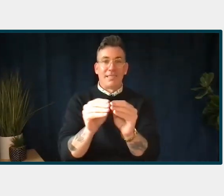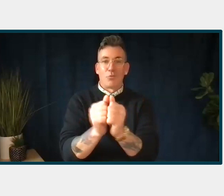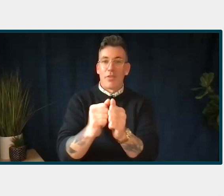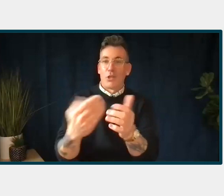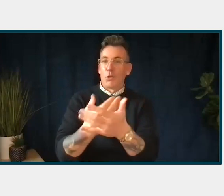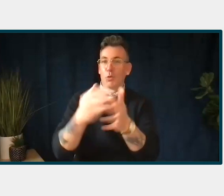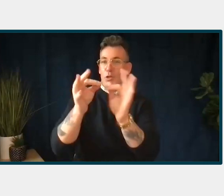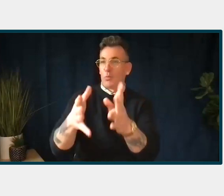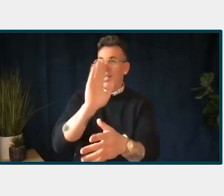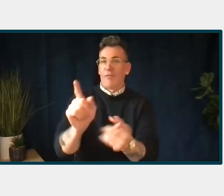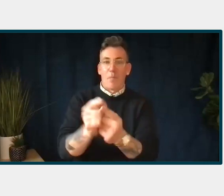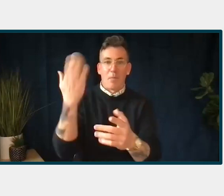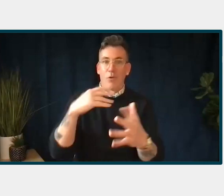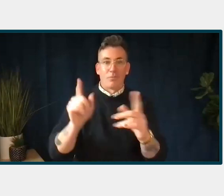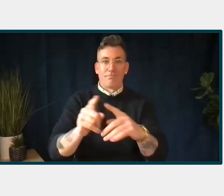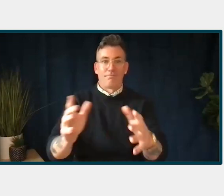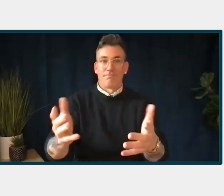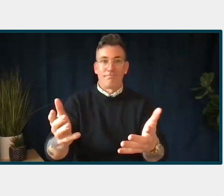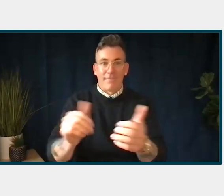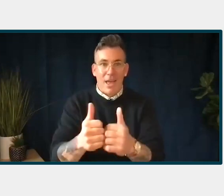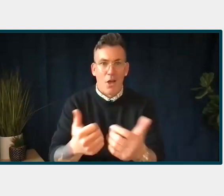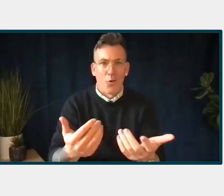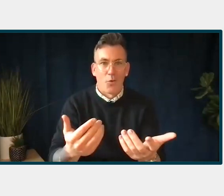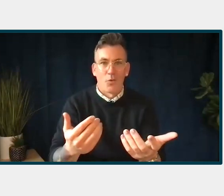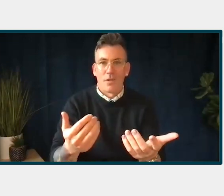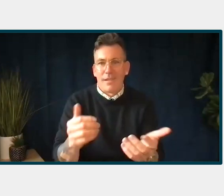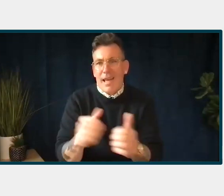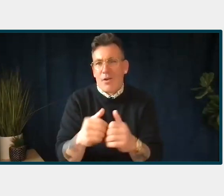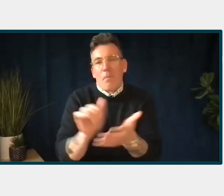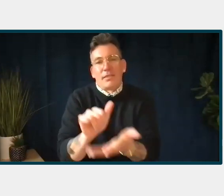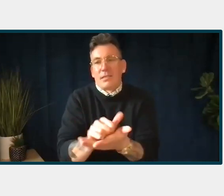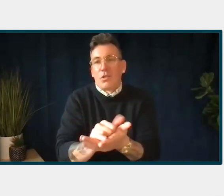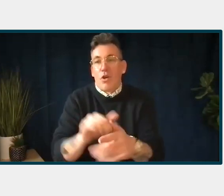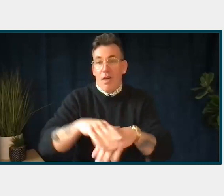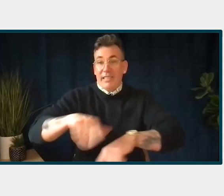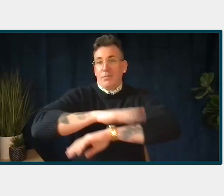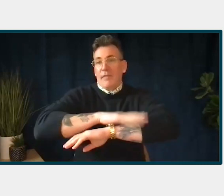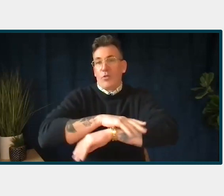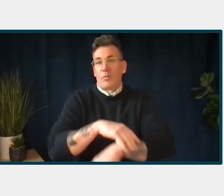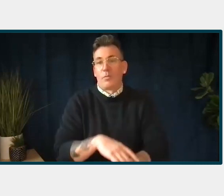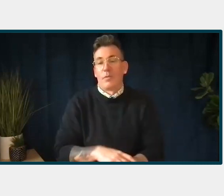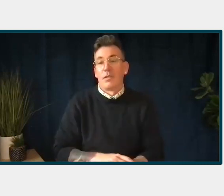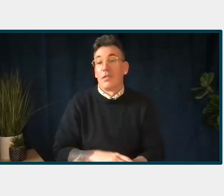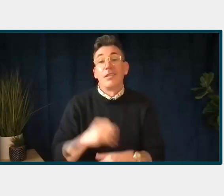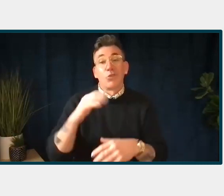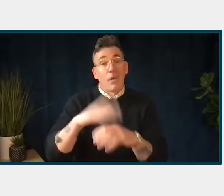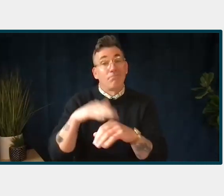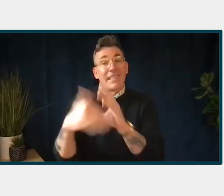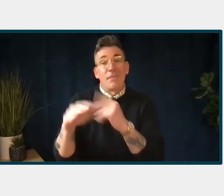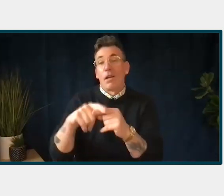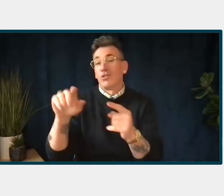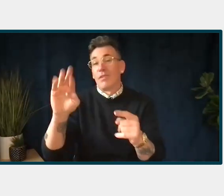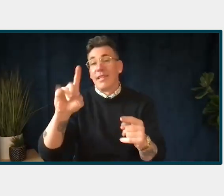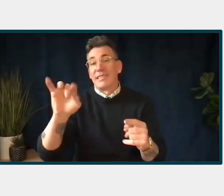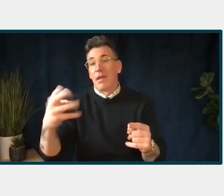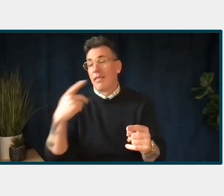And how, it started with that first meeting, right? With a new interpreter. We talk about how it's impossible to have that